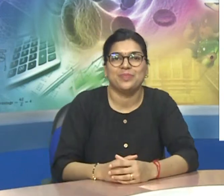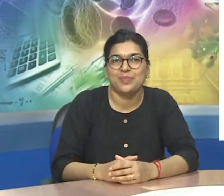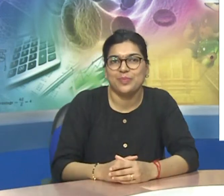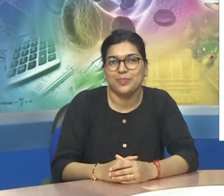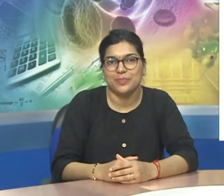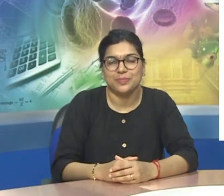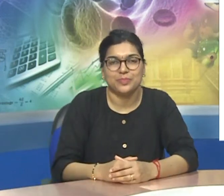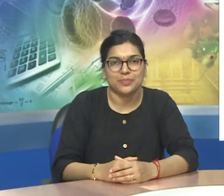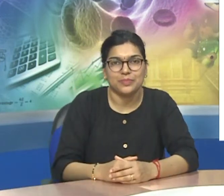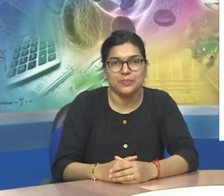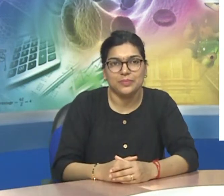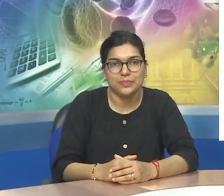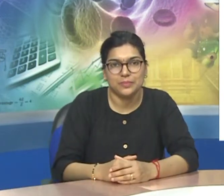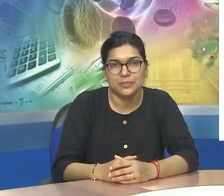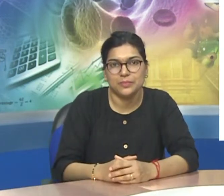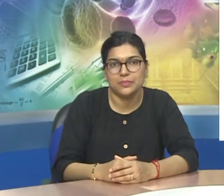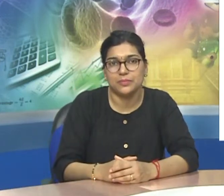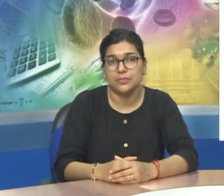Let us continue.